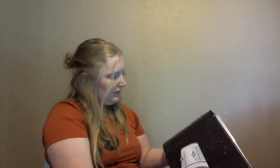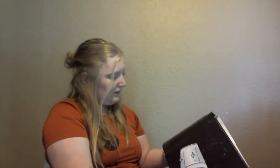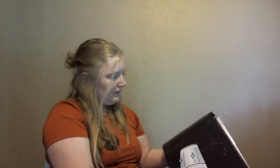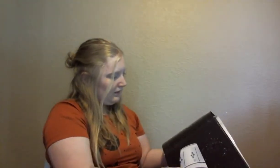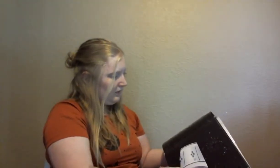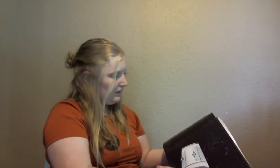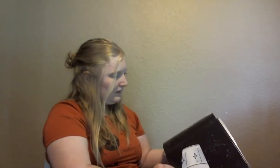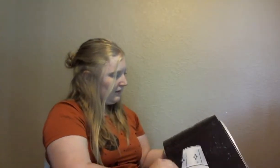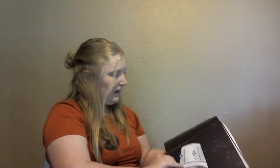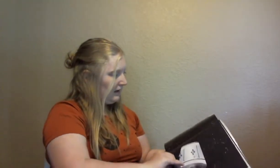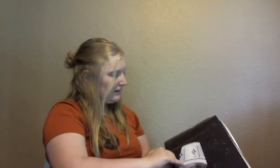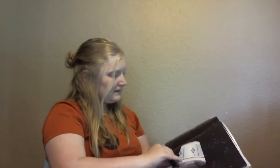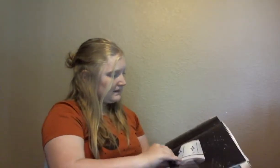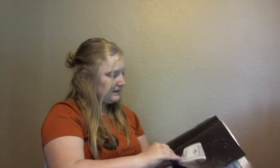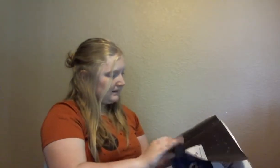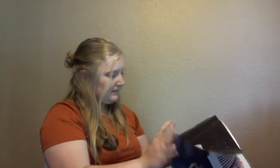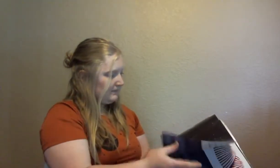Let's see what's next.